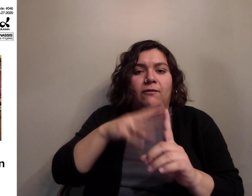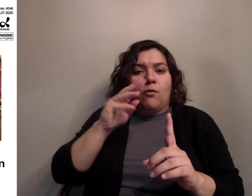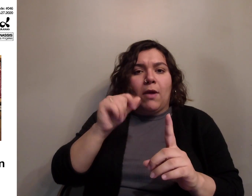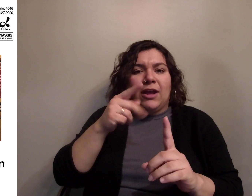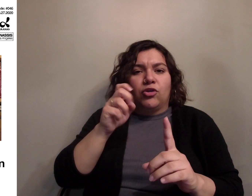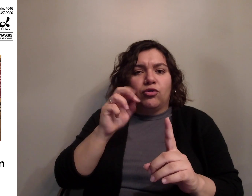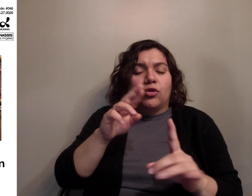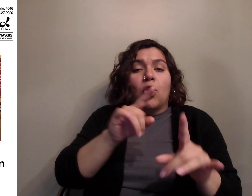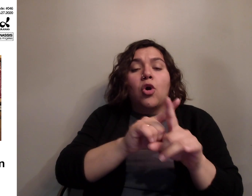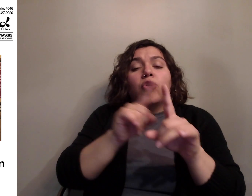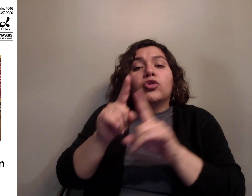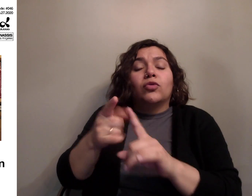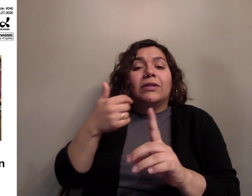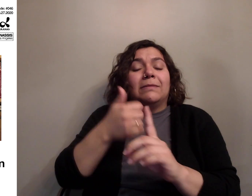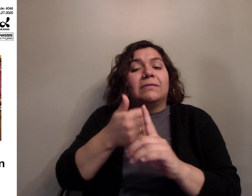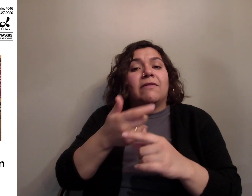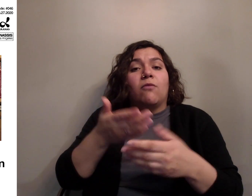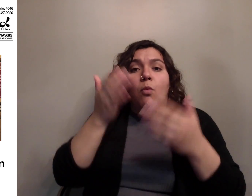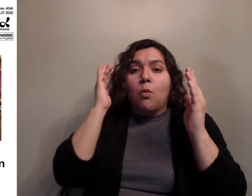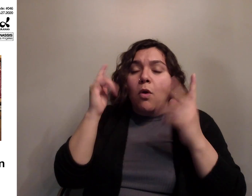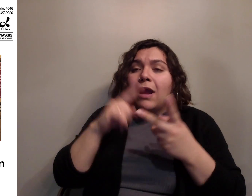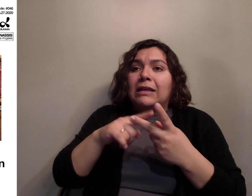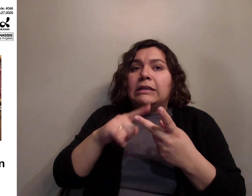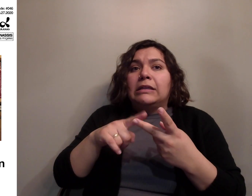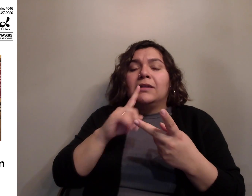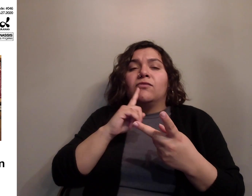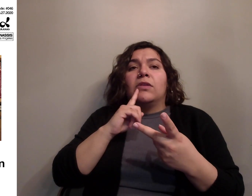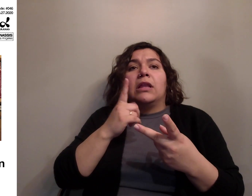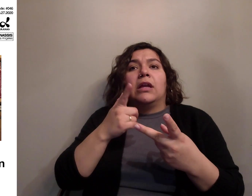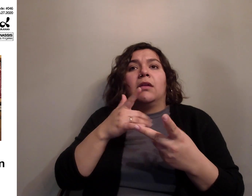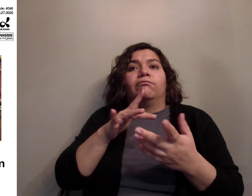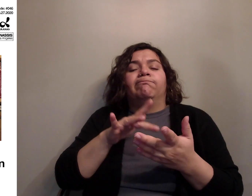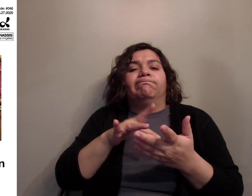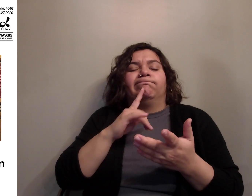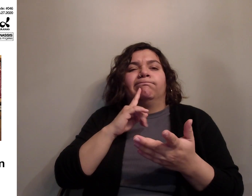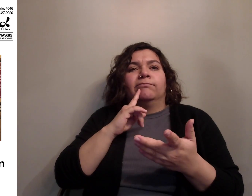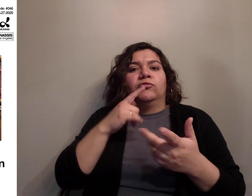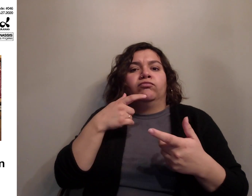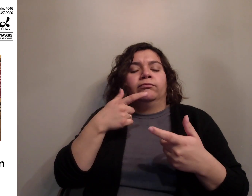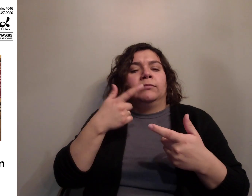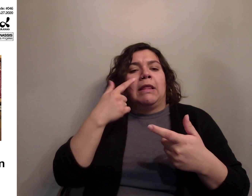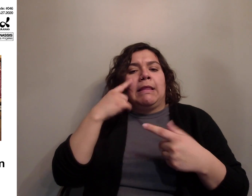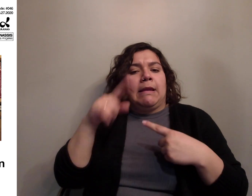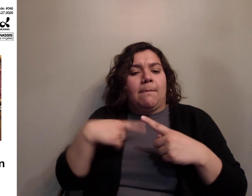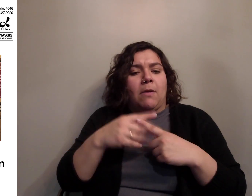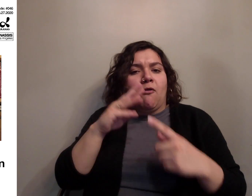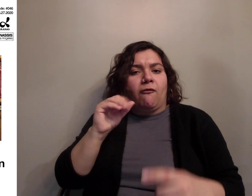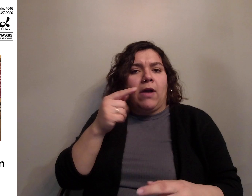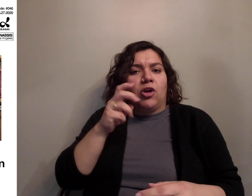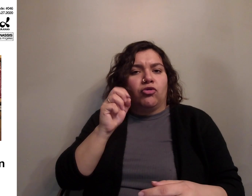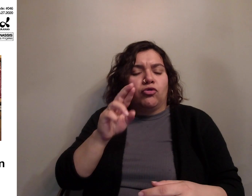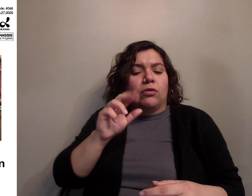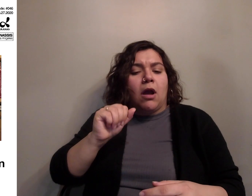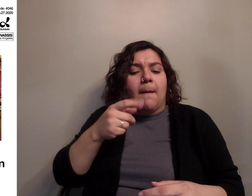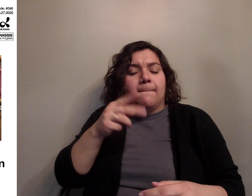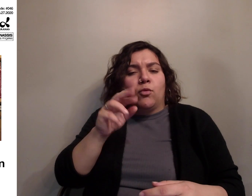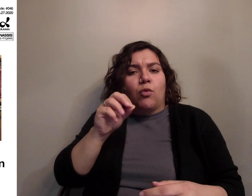also he is overwhelming, he is overpowering, he is appropriating Wagner. Because when he starts talking